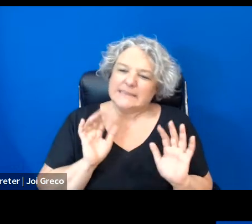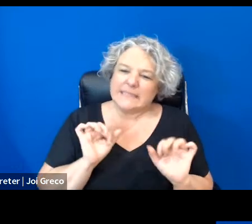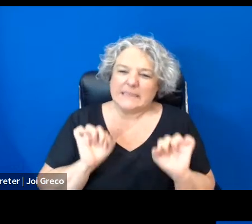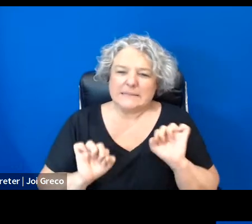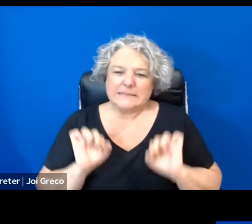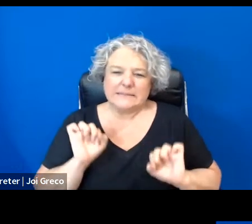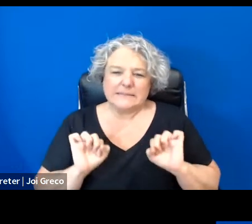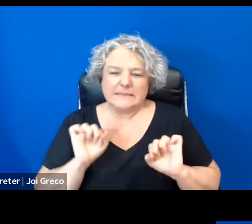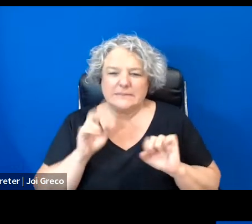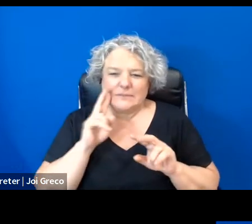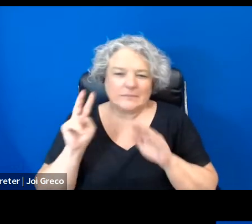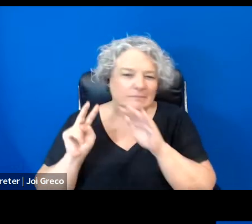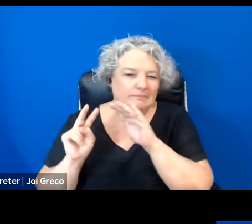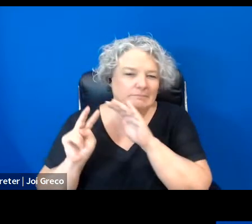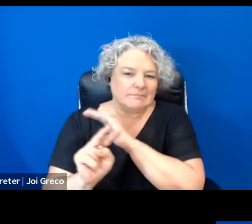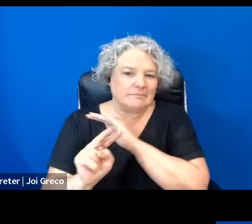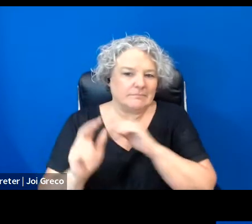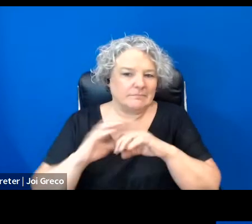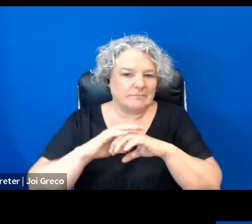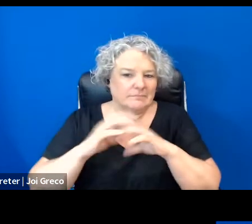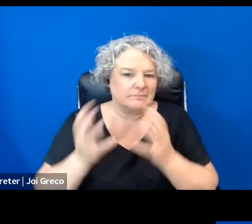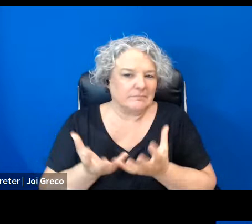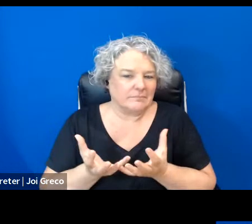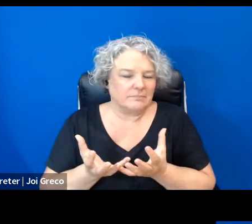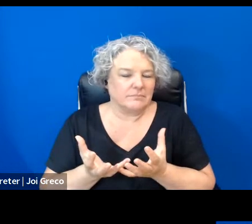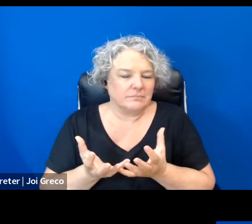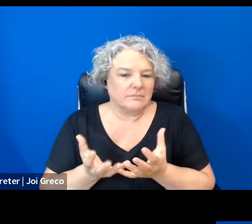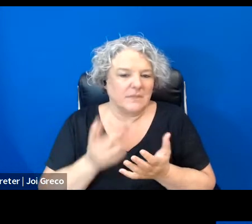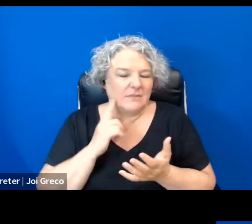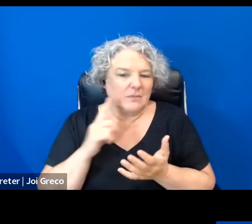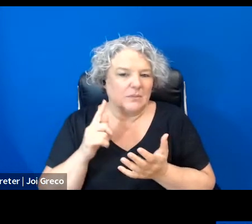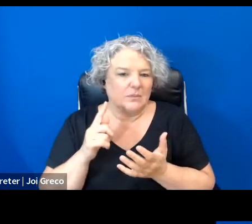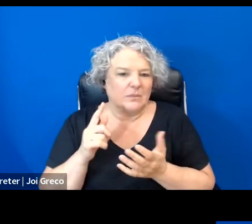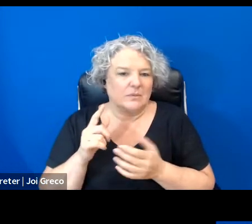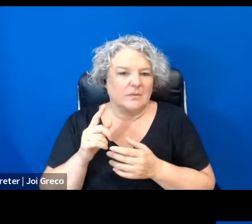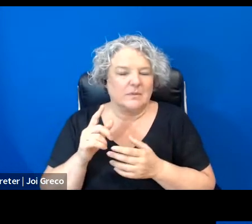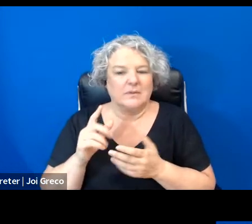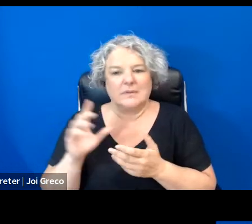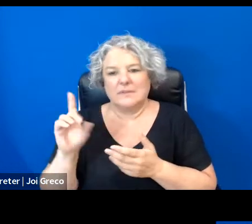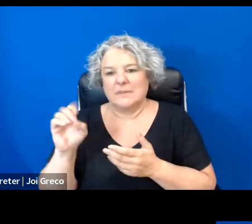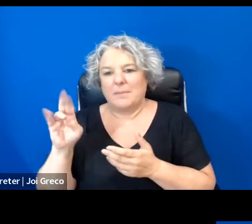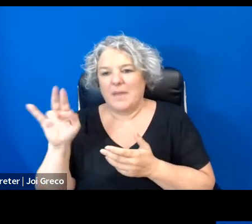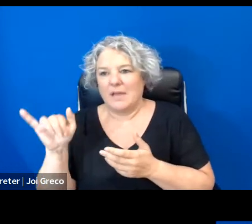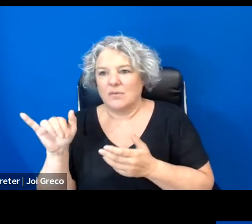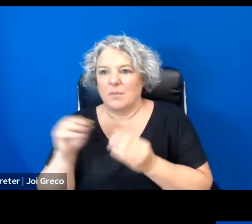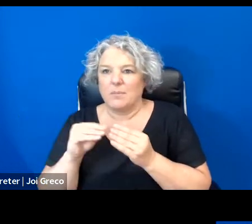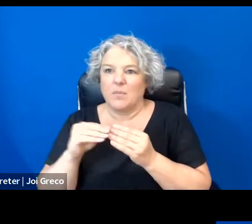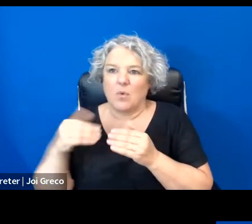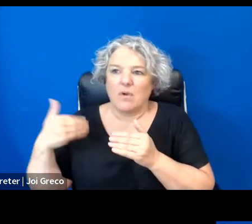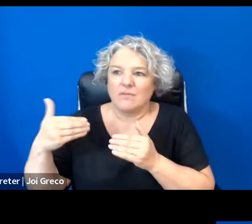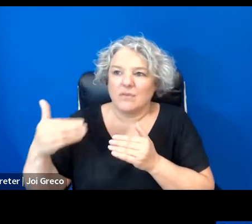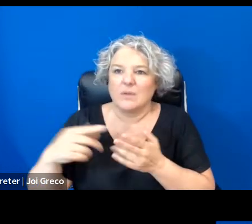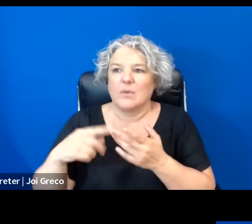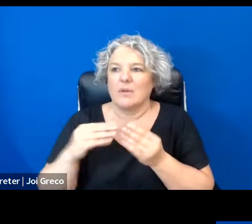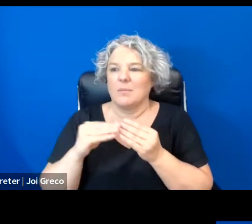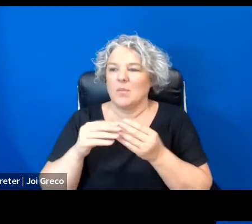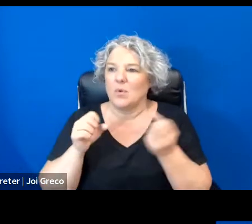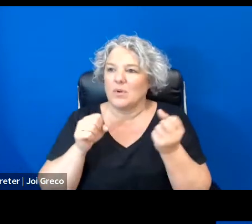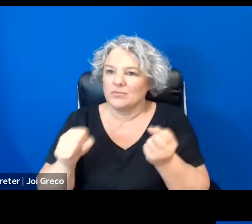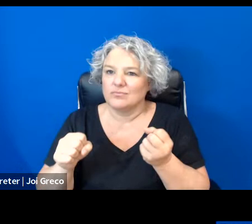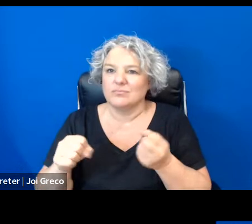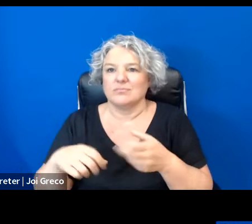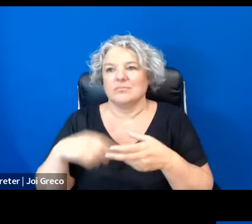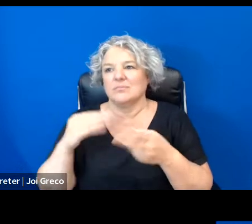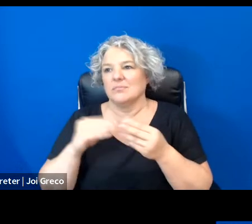global predictions about, is democracy getting more frequent or stronger or being destroyed? It